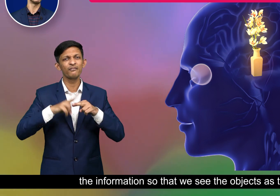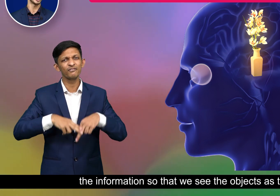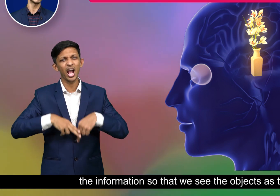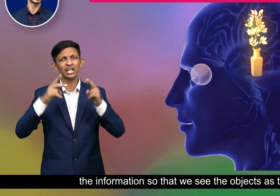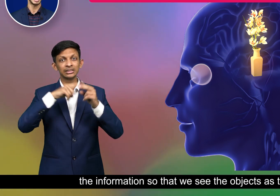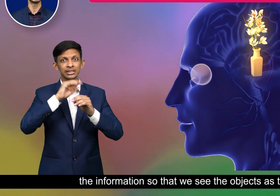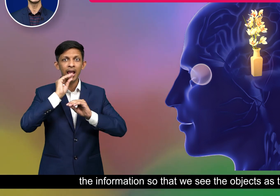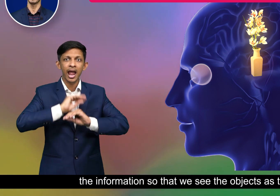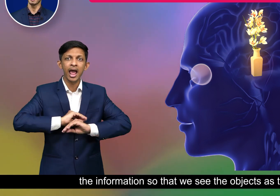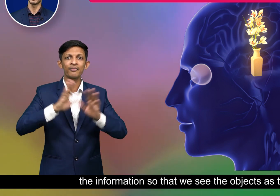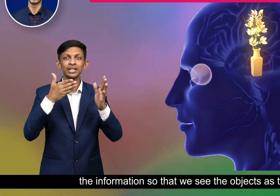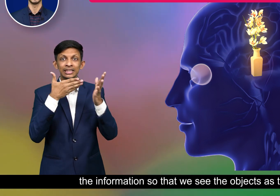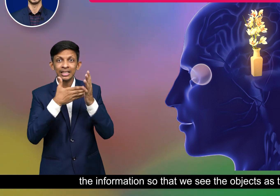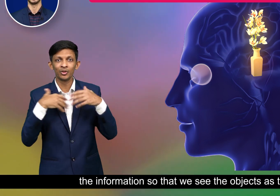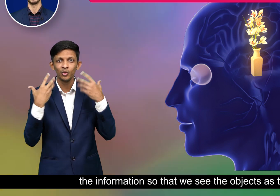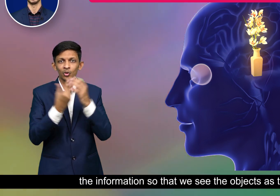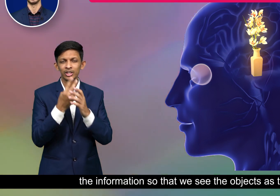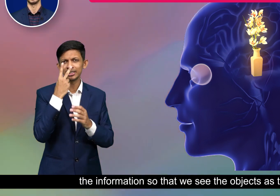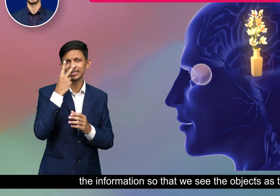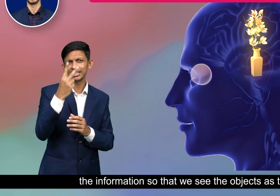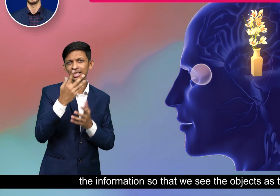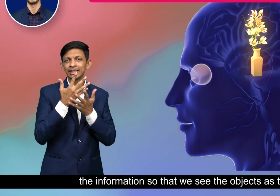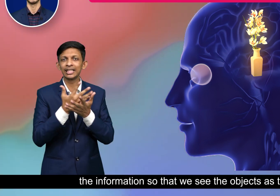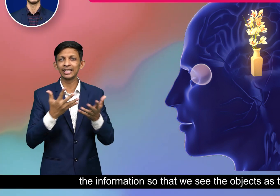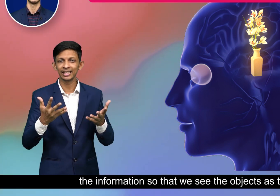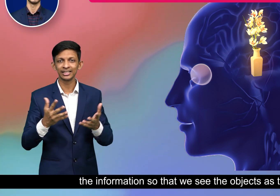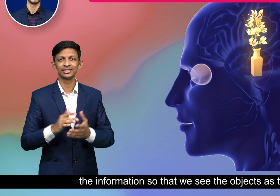the objects as they are.